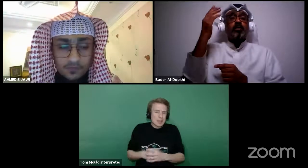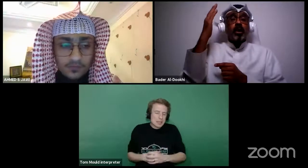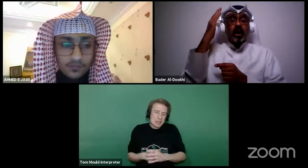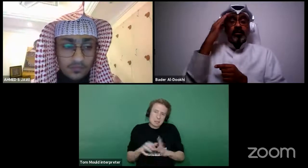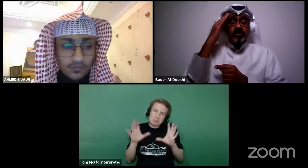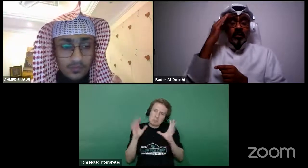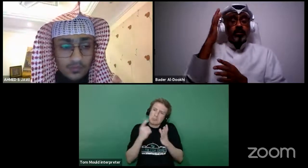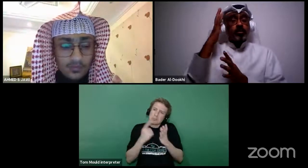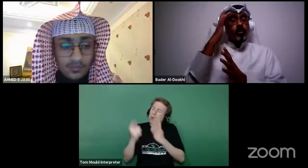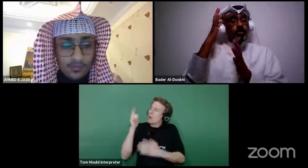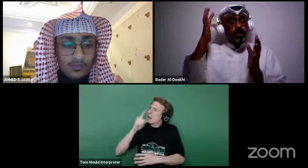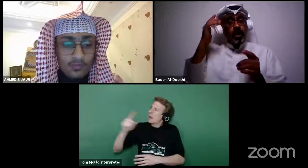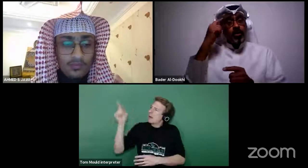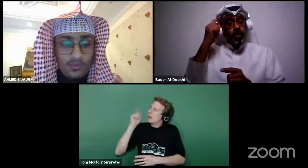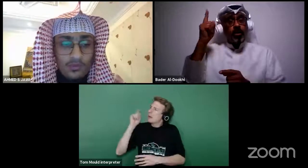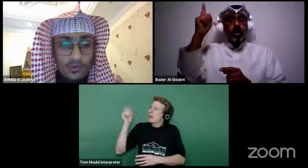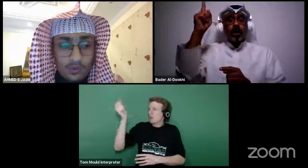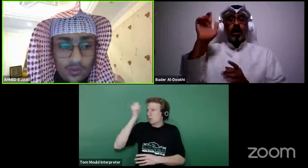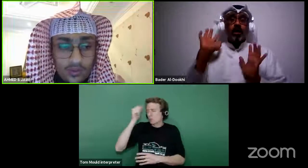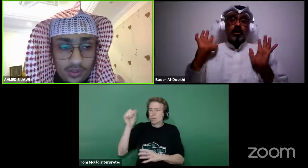all-wise.